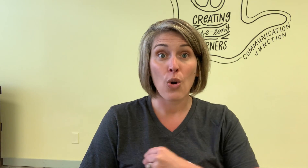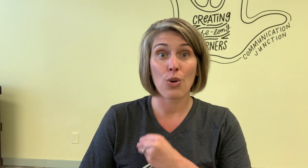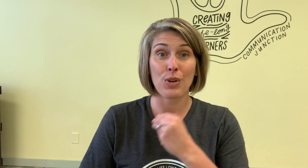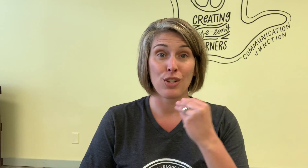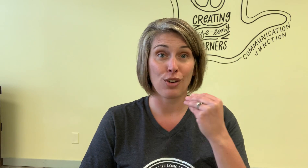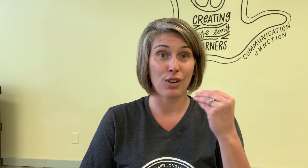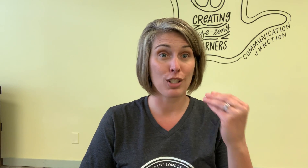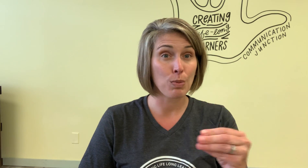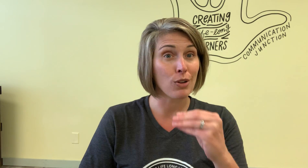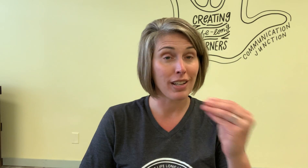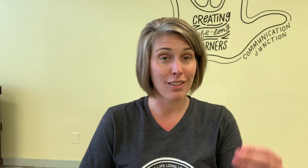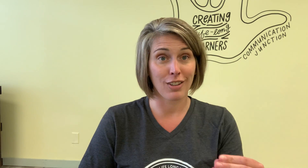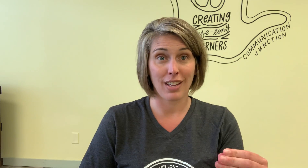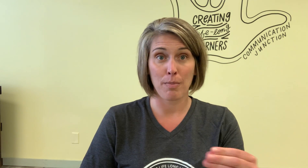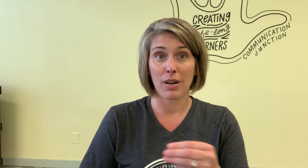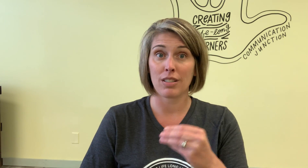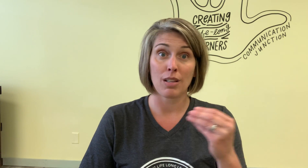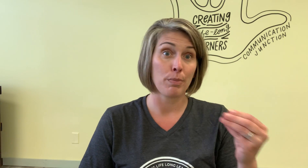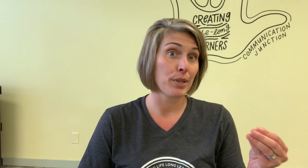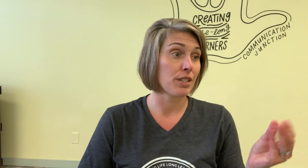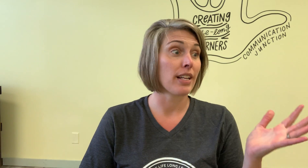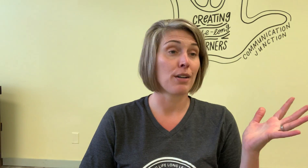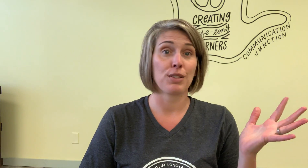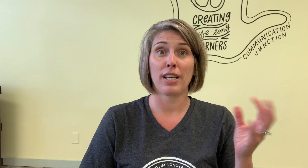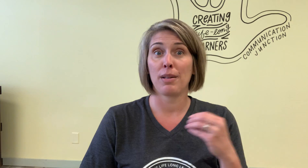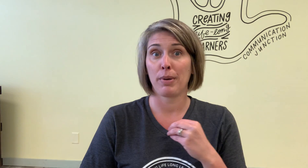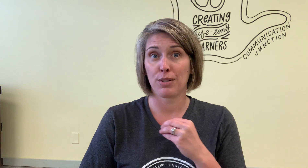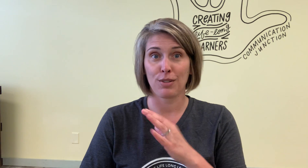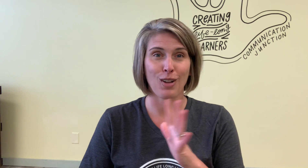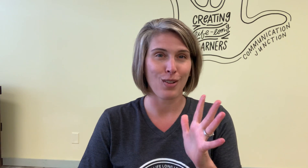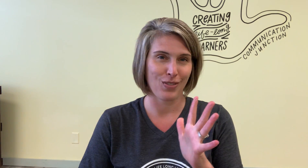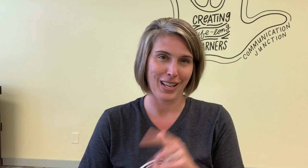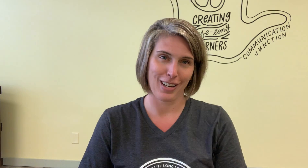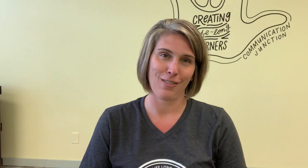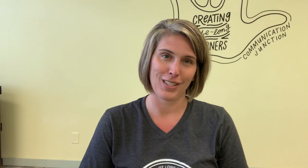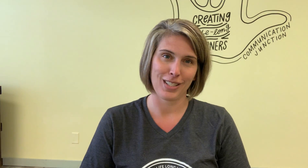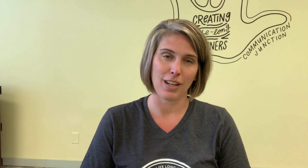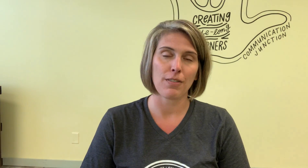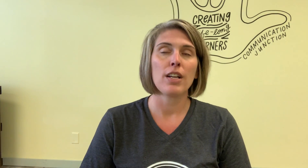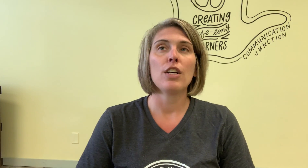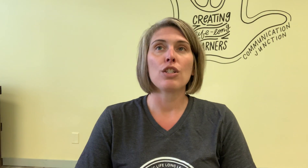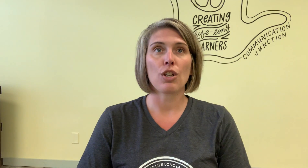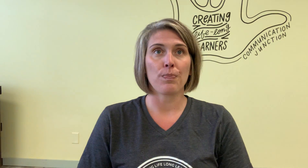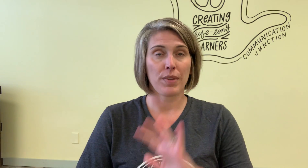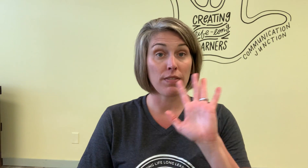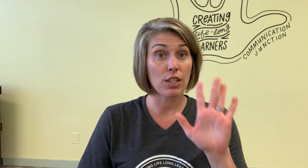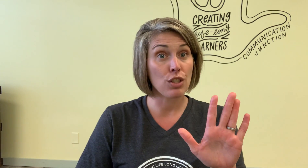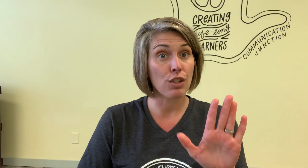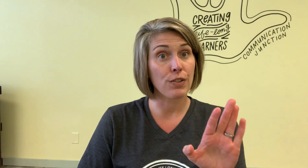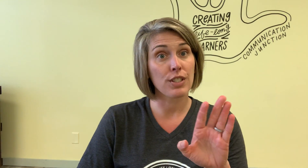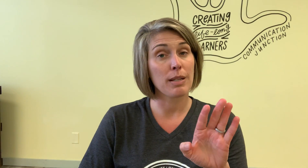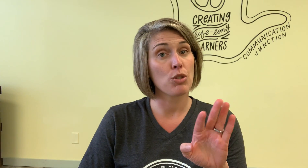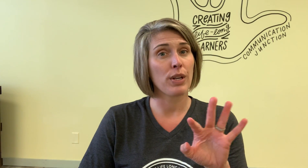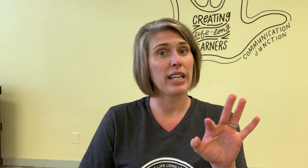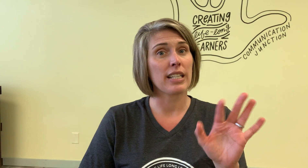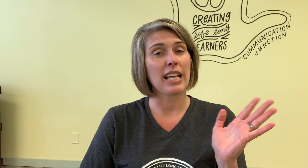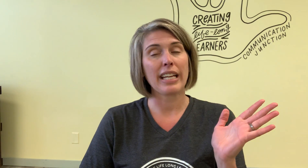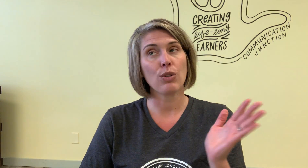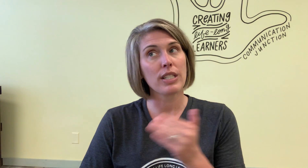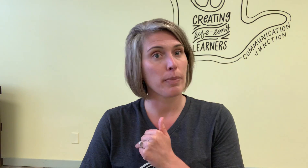when you're exploring and looking at bugs in books, outside, puzzles, all of that kind of fun stuff. So if this is your first time joining us, I don't expect